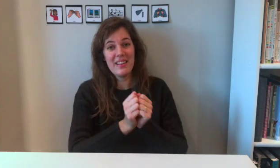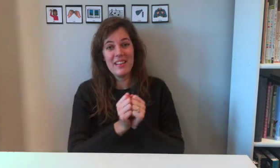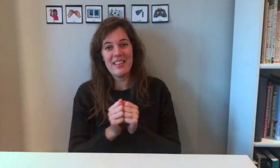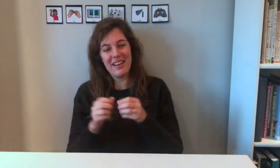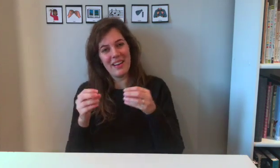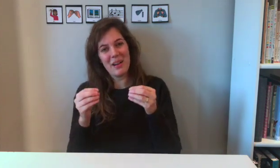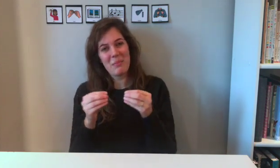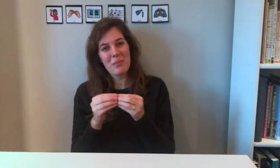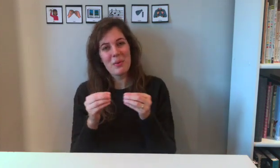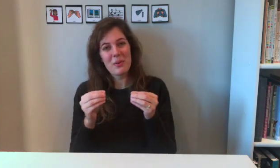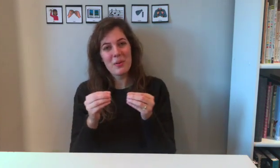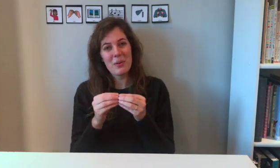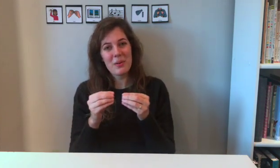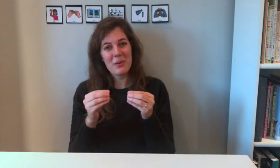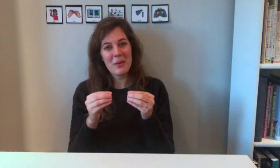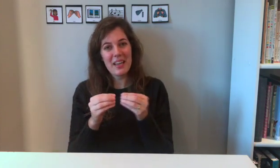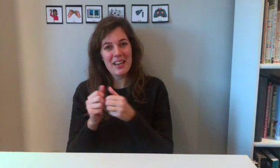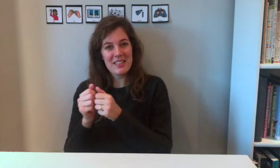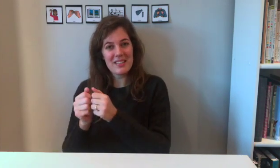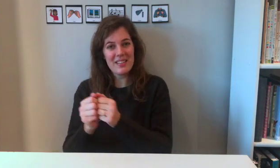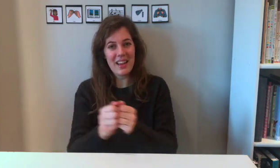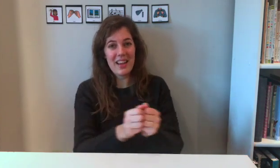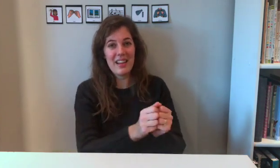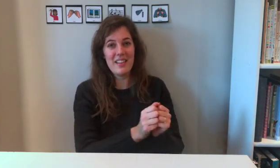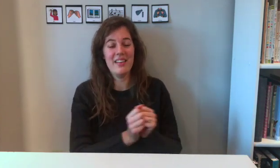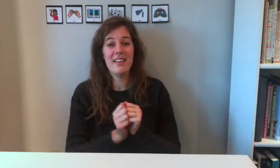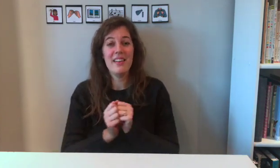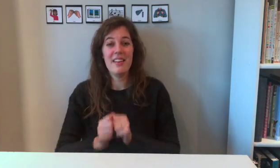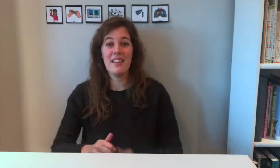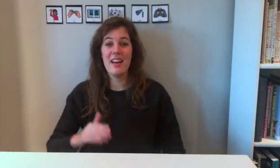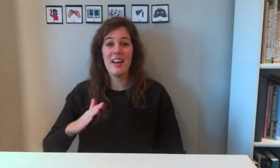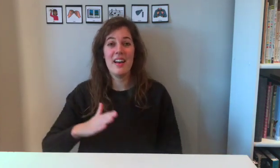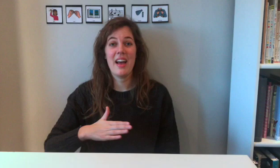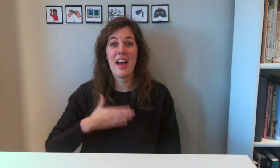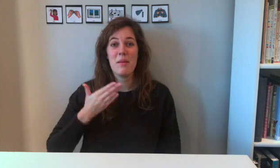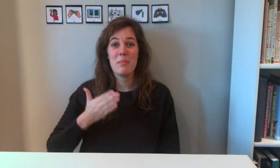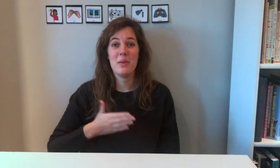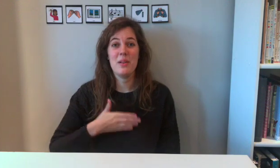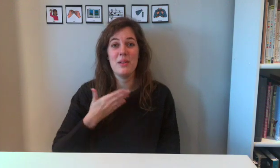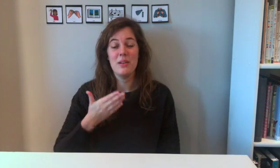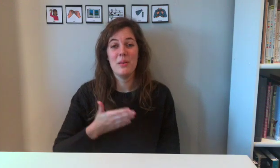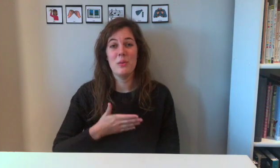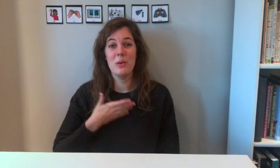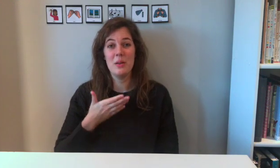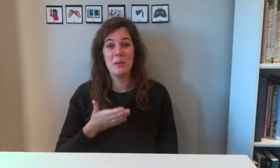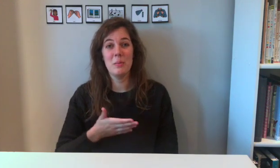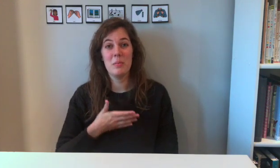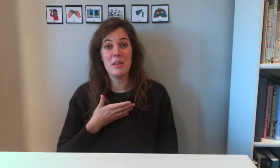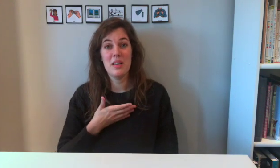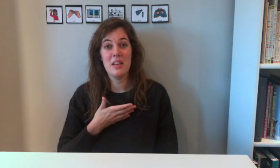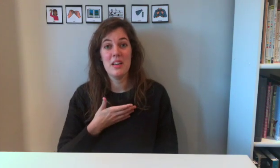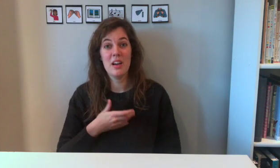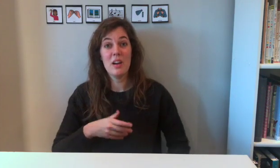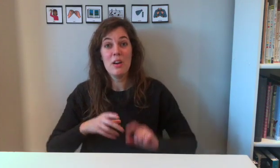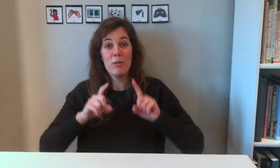the more we get together, the happier we'll be.